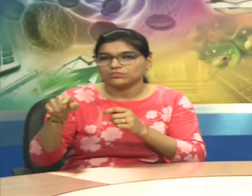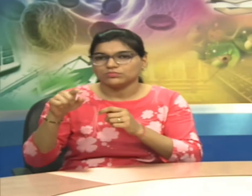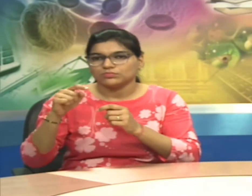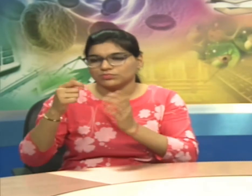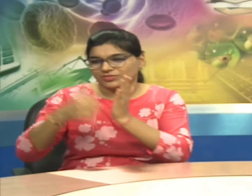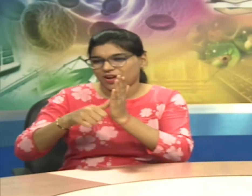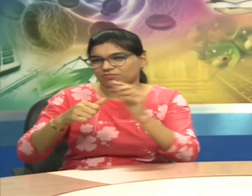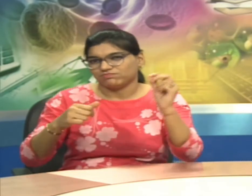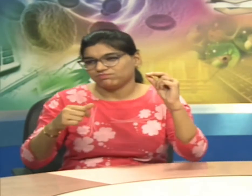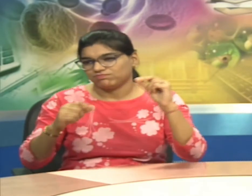there is a person